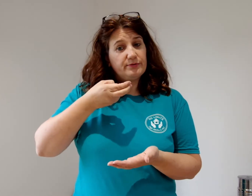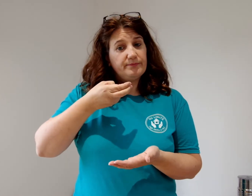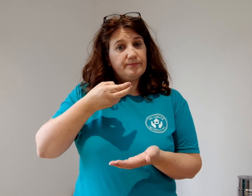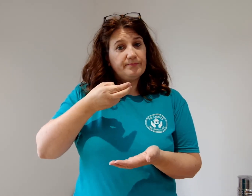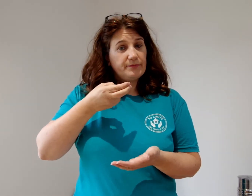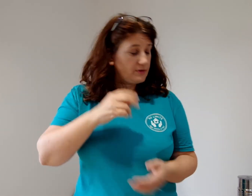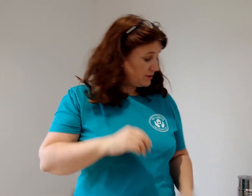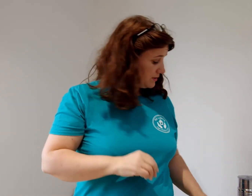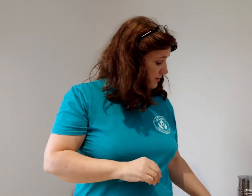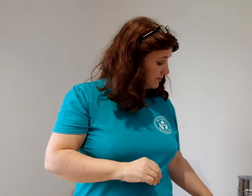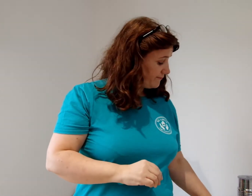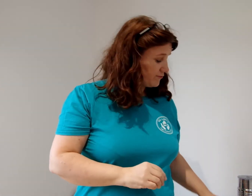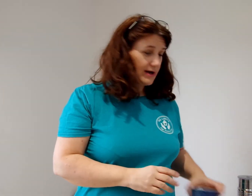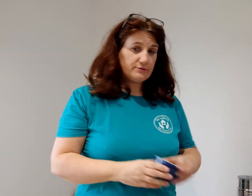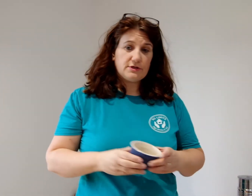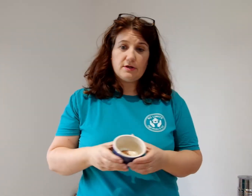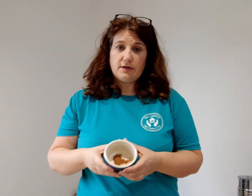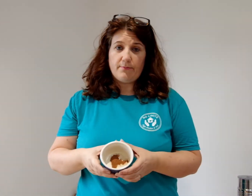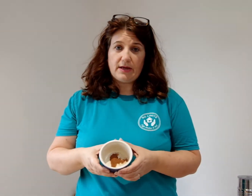teaspoon of ground nutmeg.